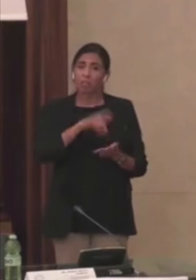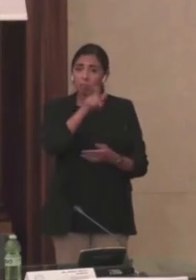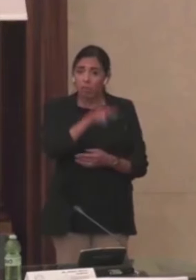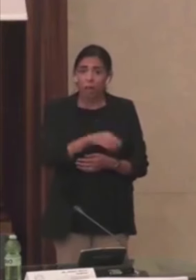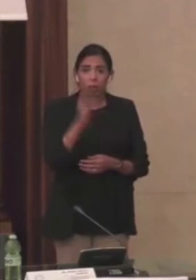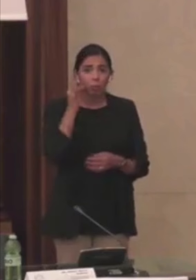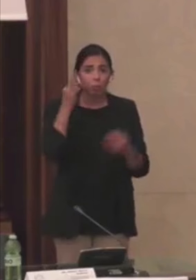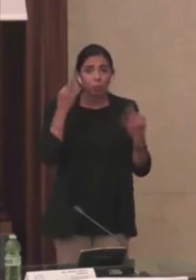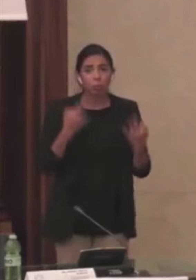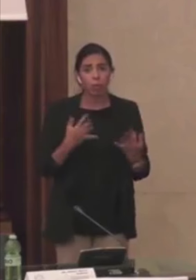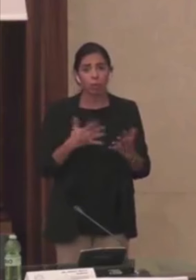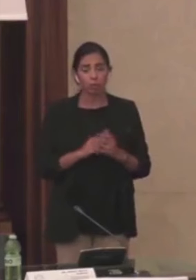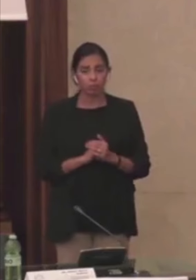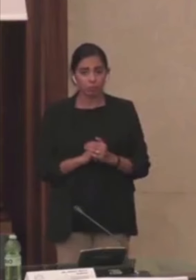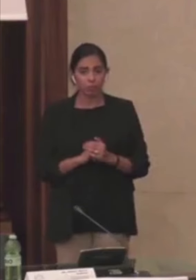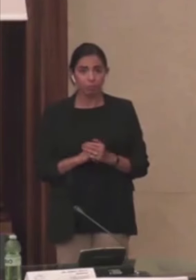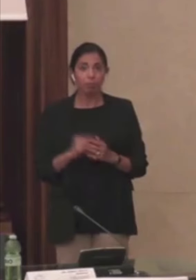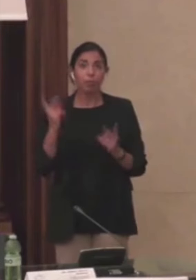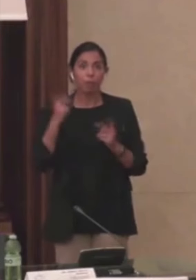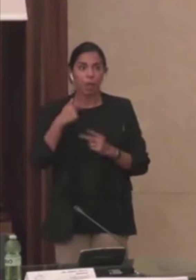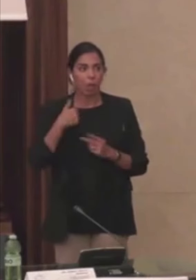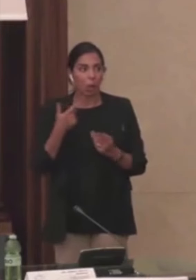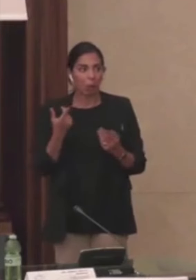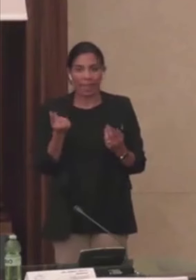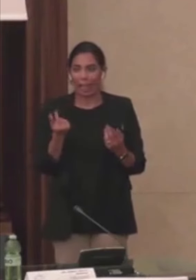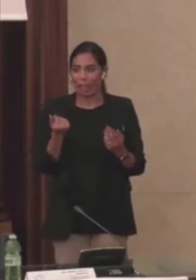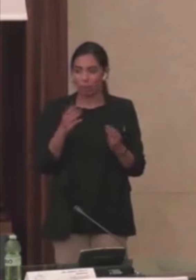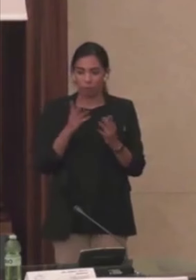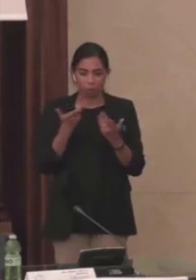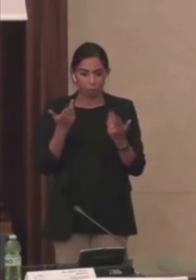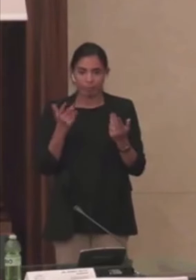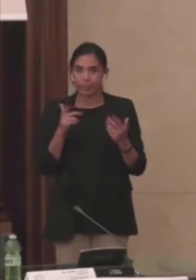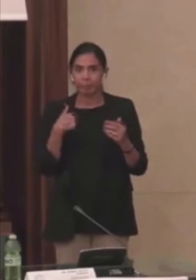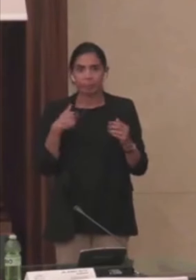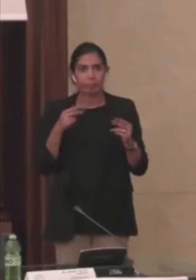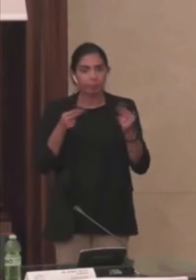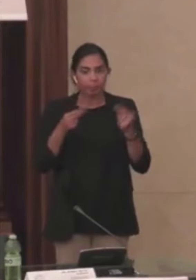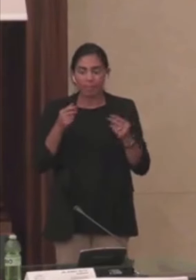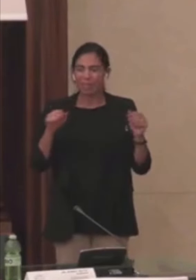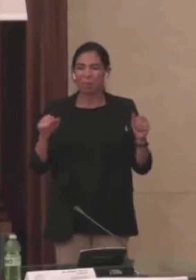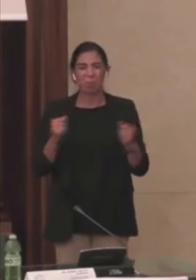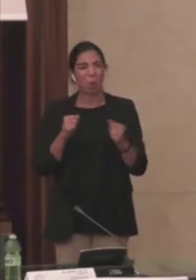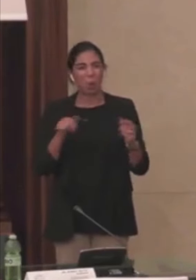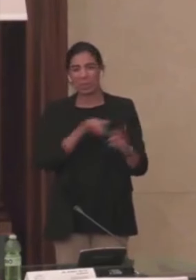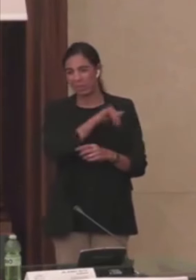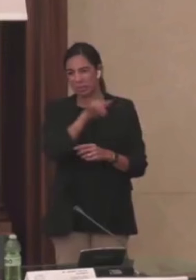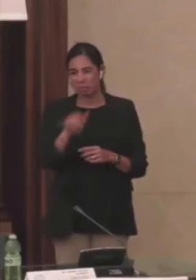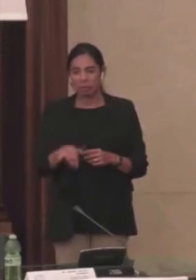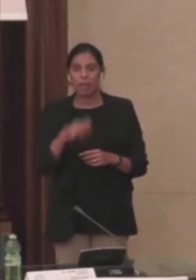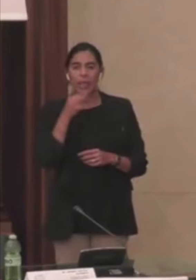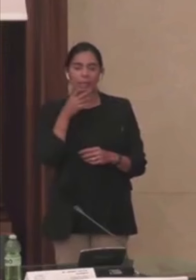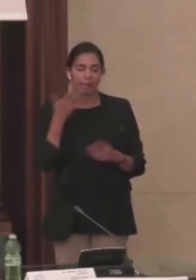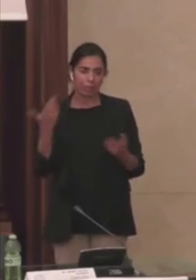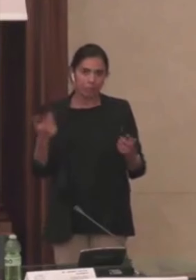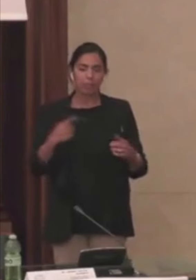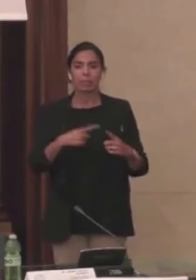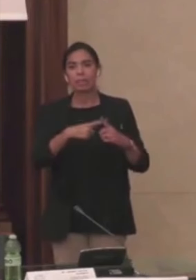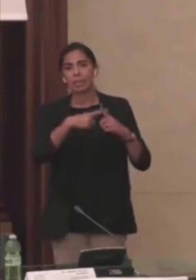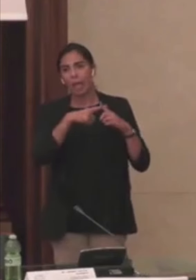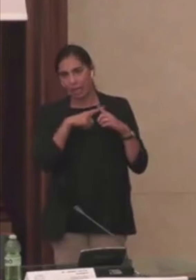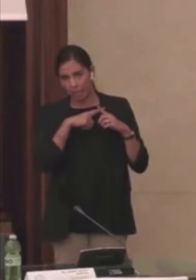It was impossible for me economically, and so we really sacrificed in